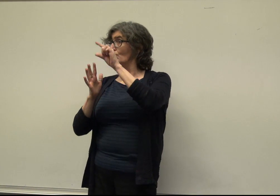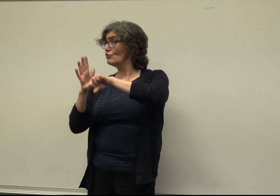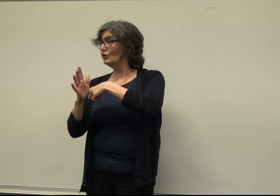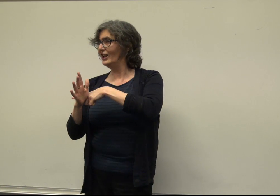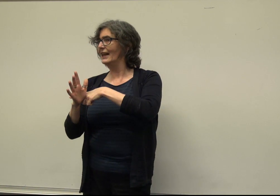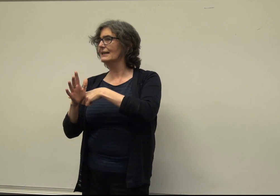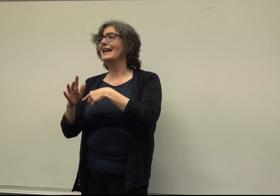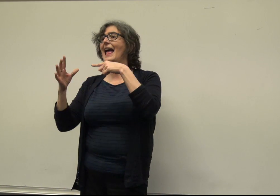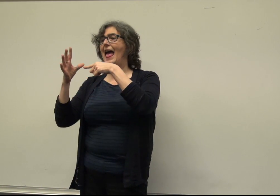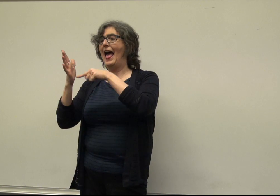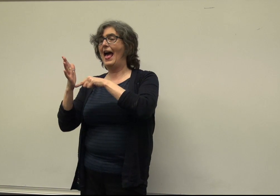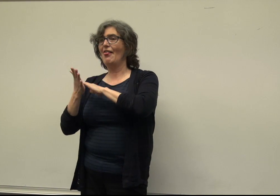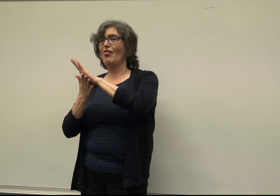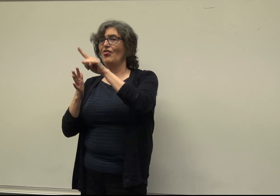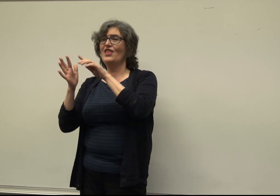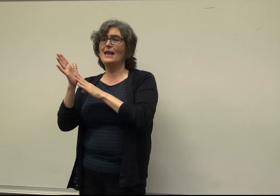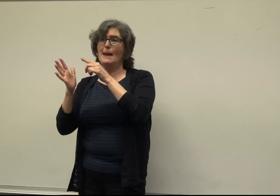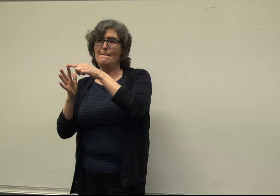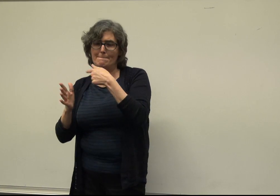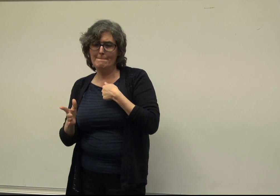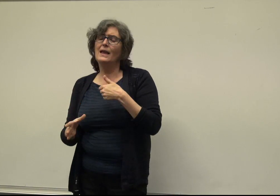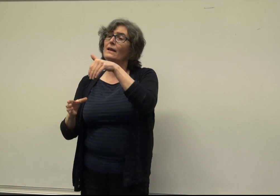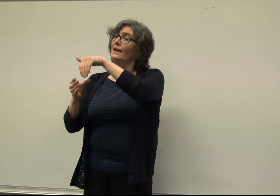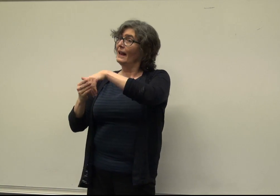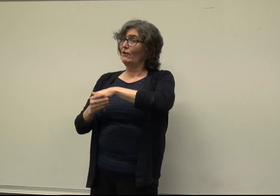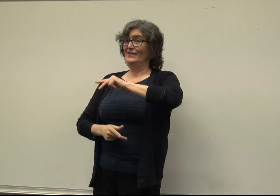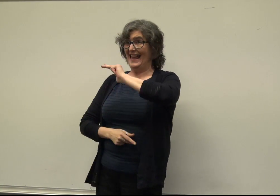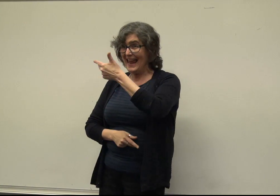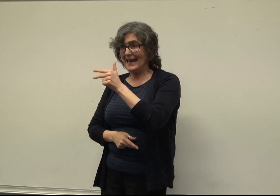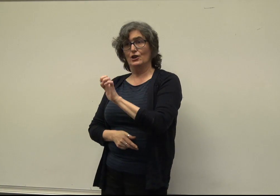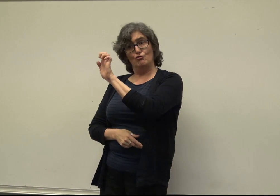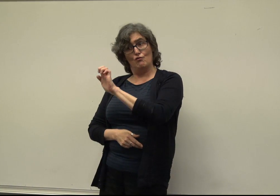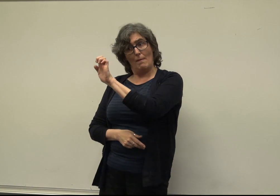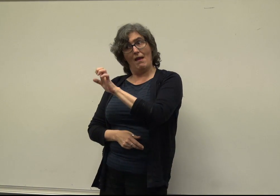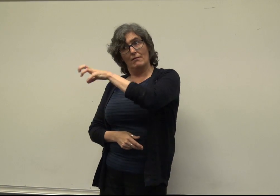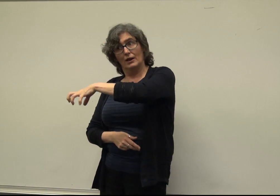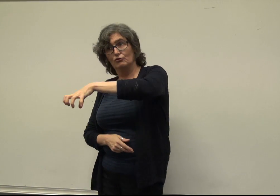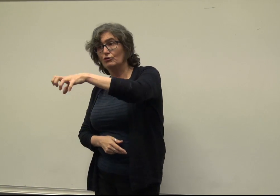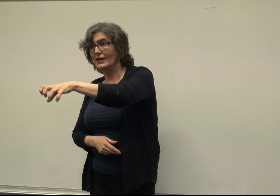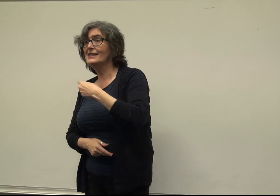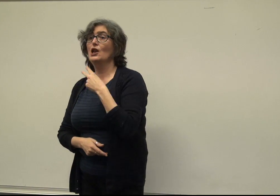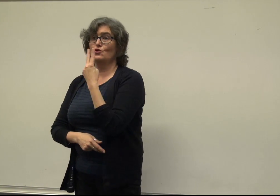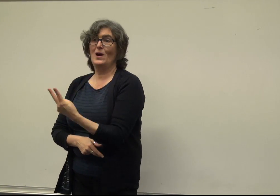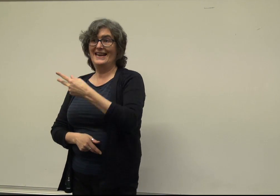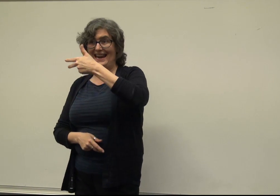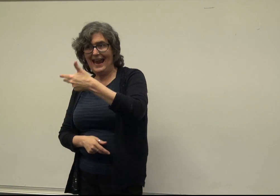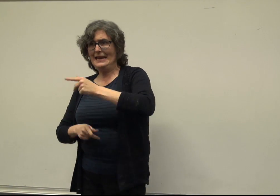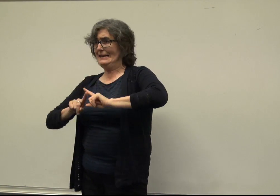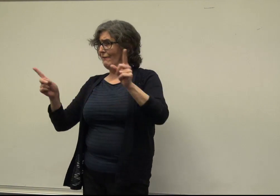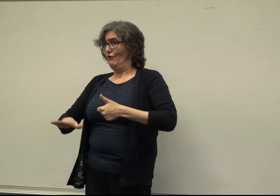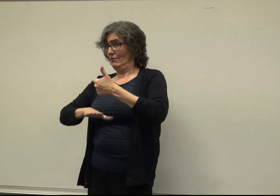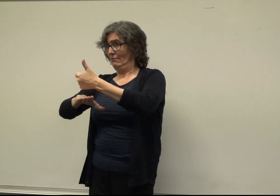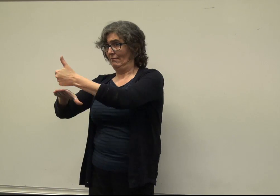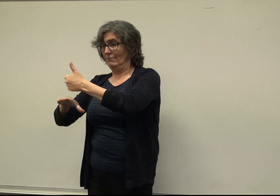8 different European countries and 27 institutions, where we look at different aspects of